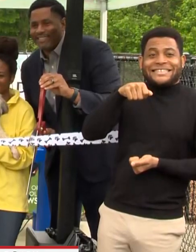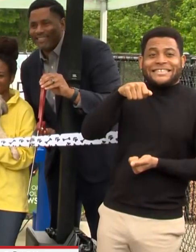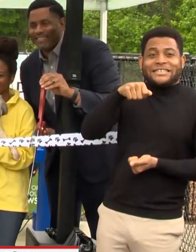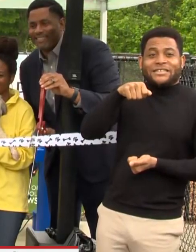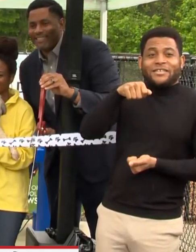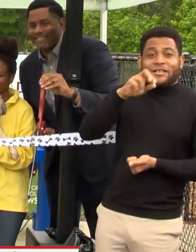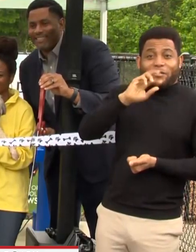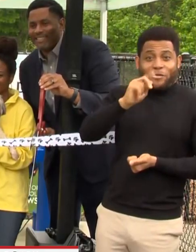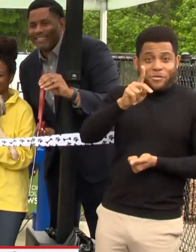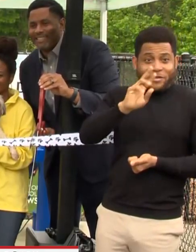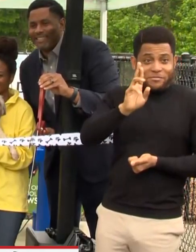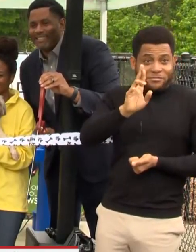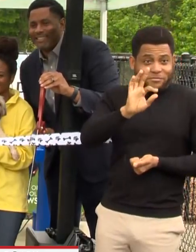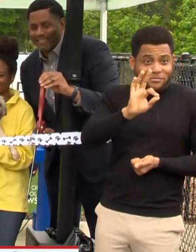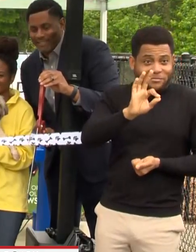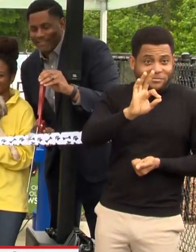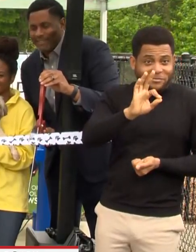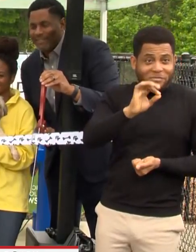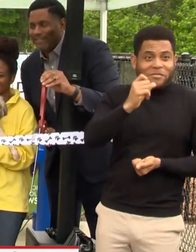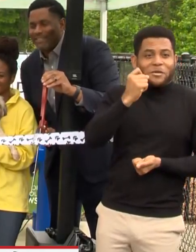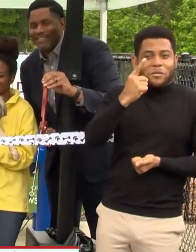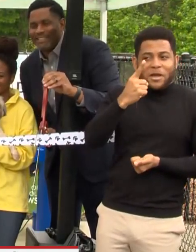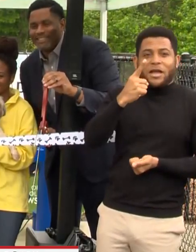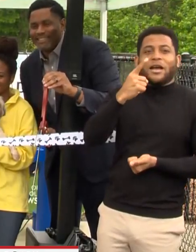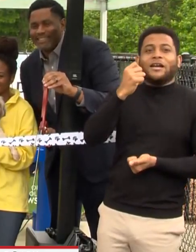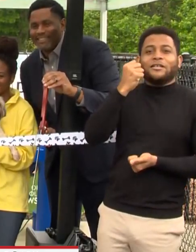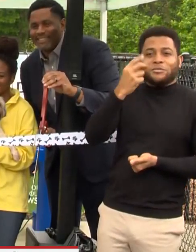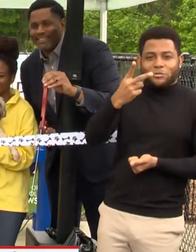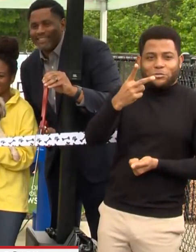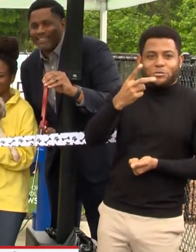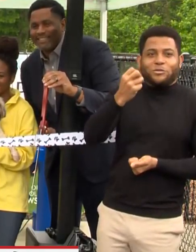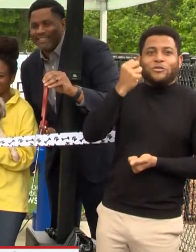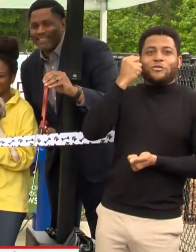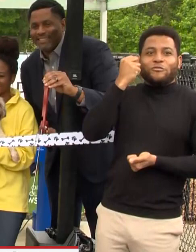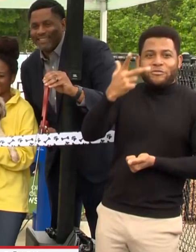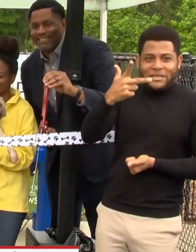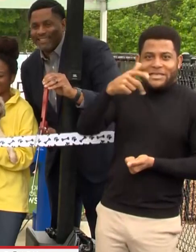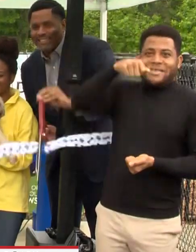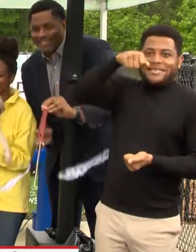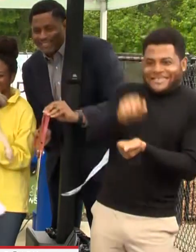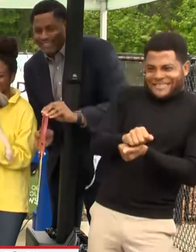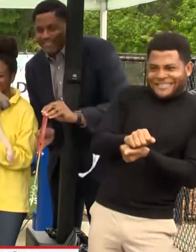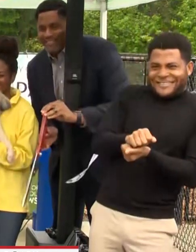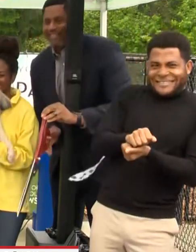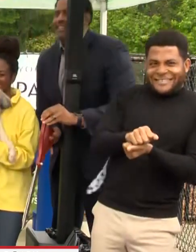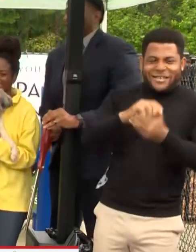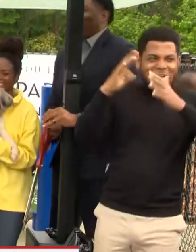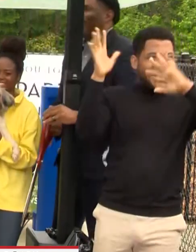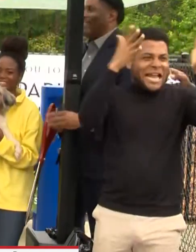right, Okay. thank you. On the count of three. Down, please. 1, 2, 3.